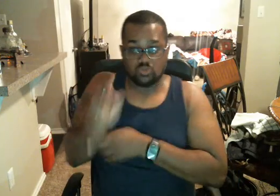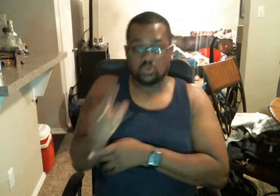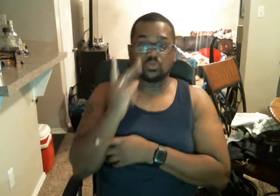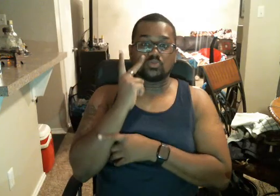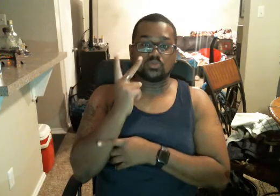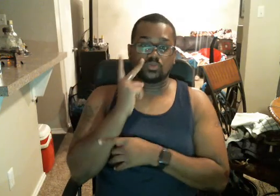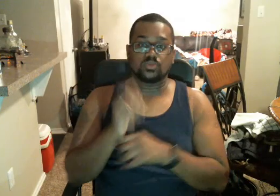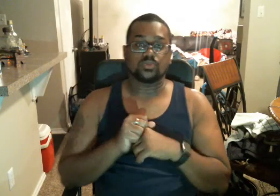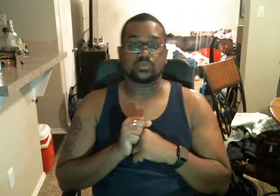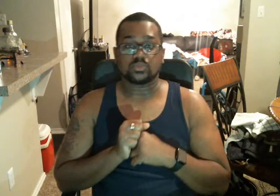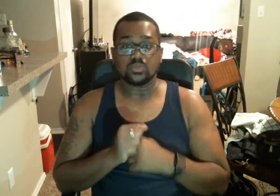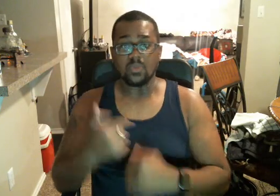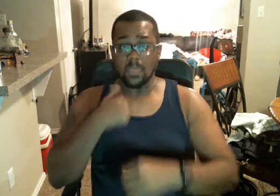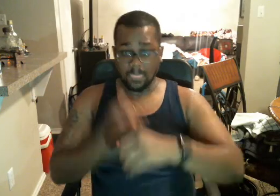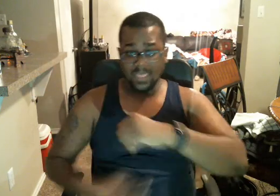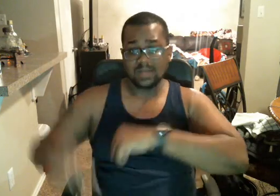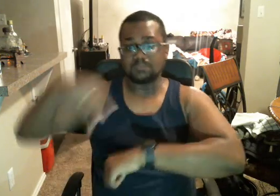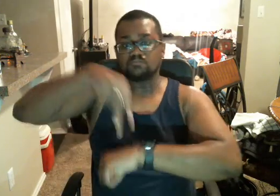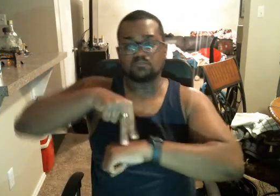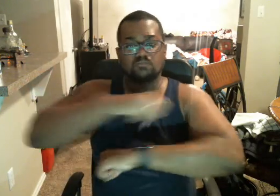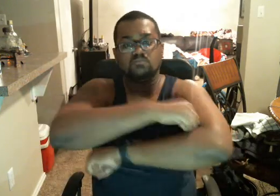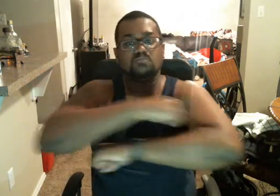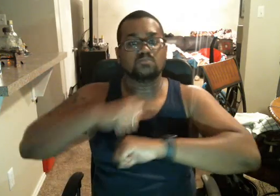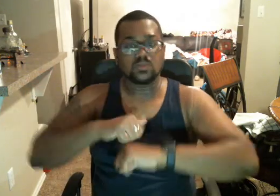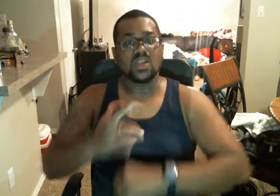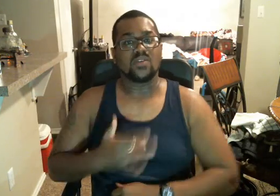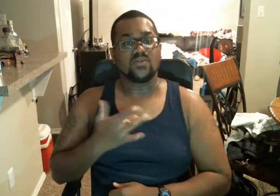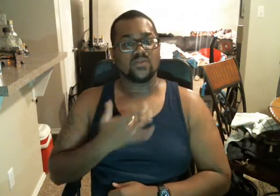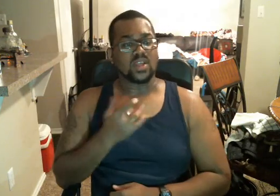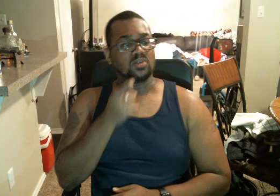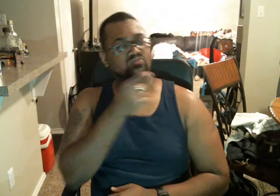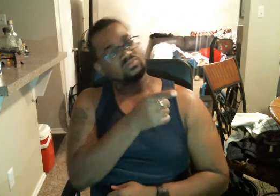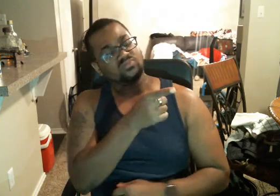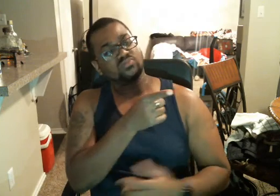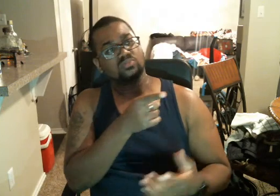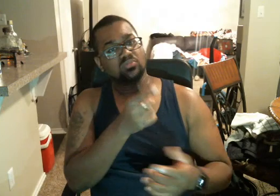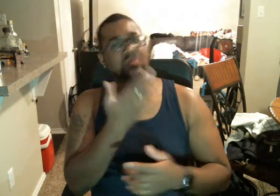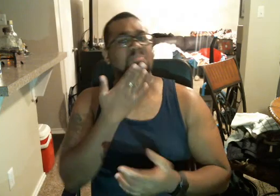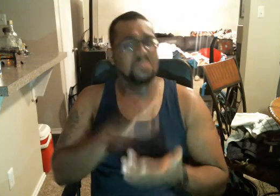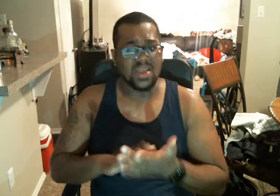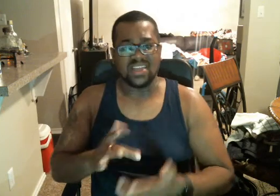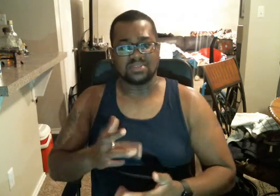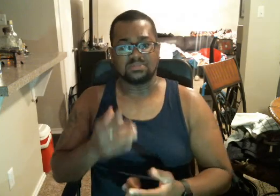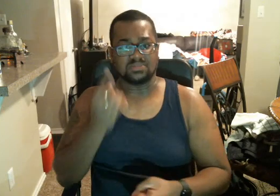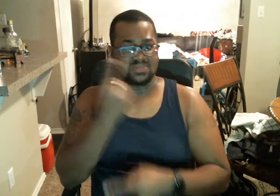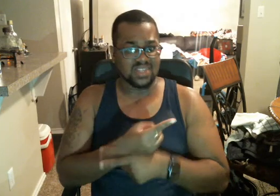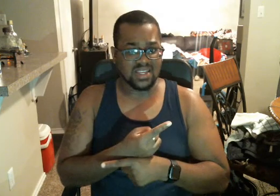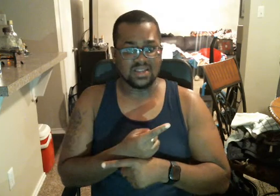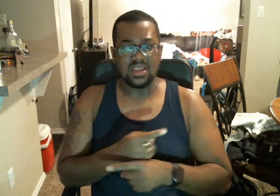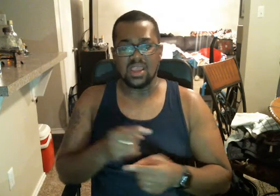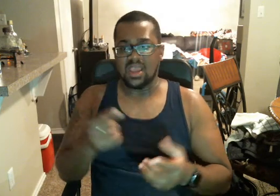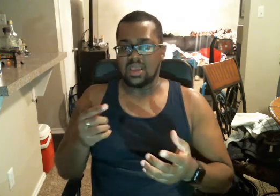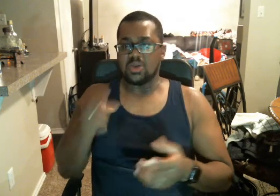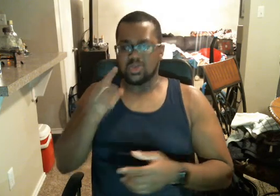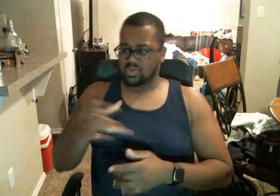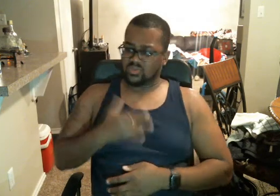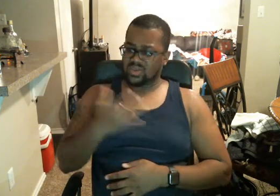I could be up here on a bad day and you'd think, hey, what's that guy talking about with his mental health issue? Man, that guy doesn't seem to have that at all.